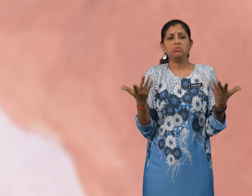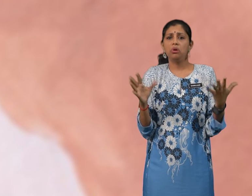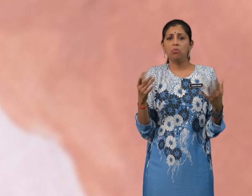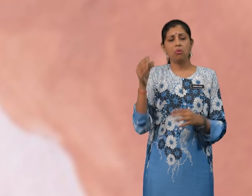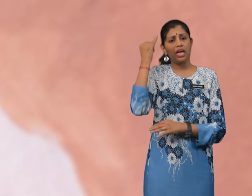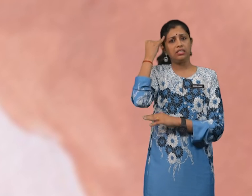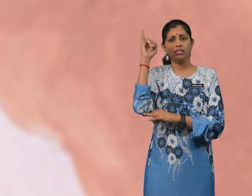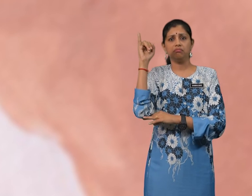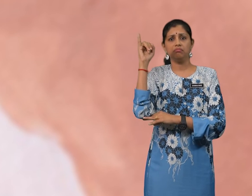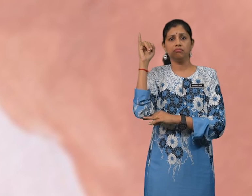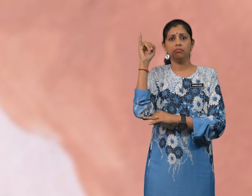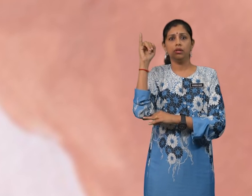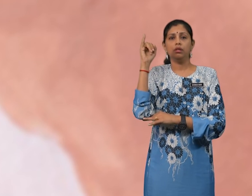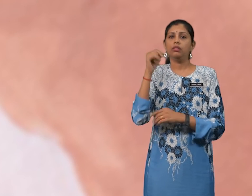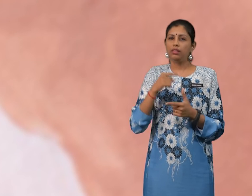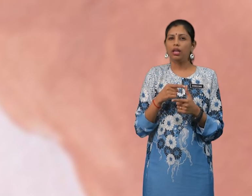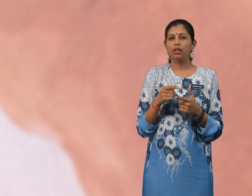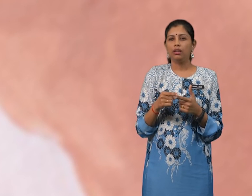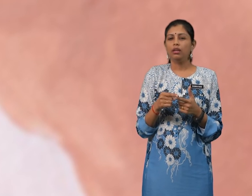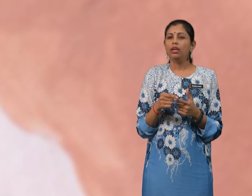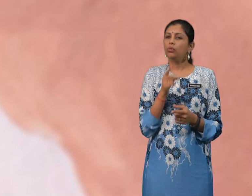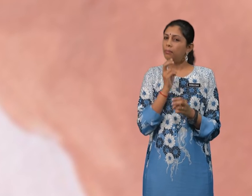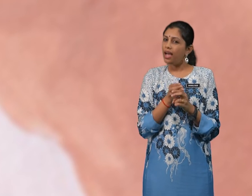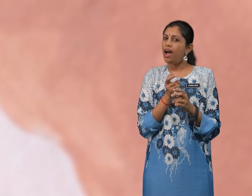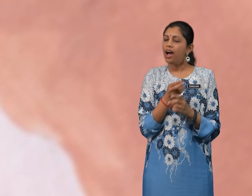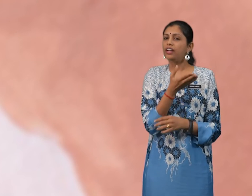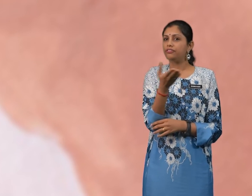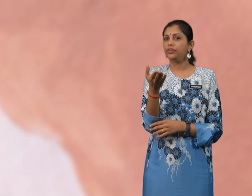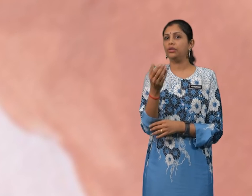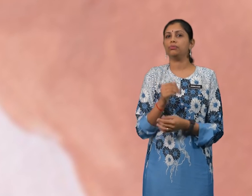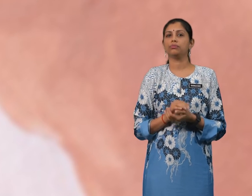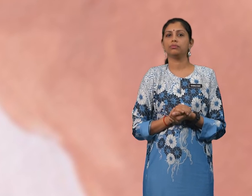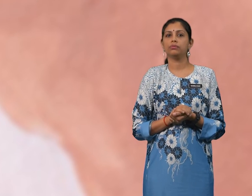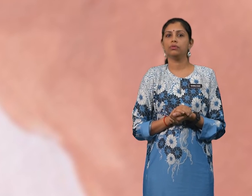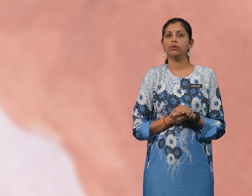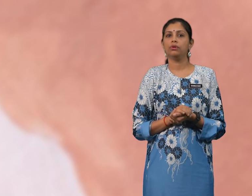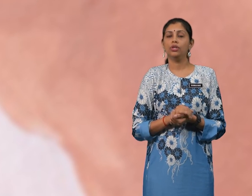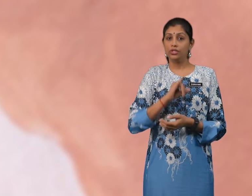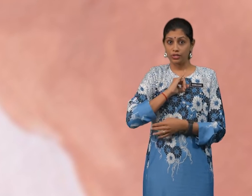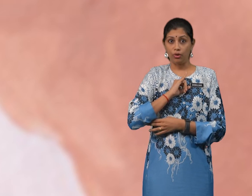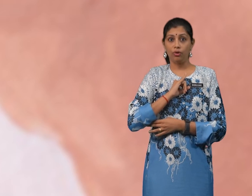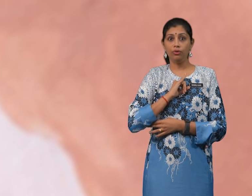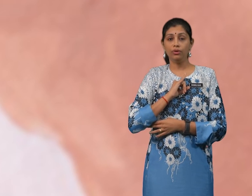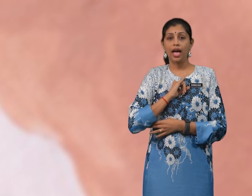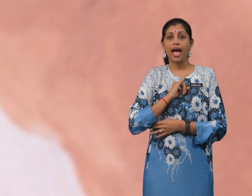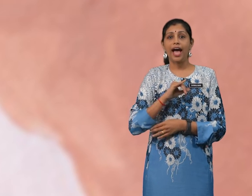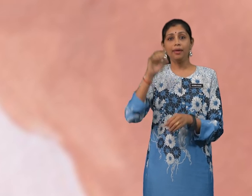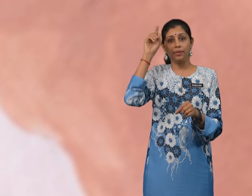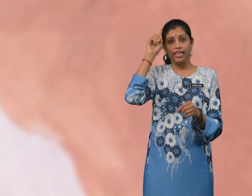no idea, then it will be hard for you. So, I